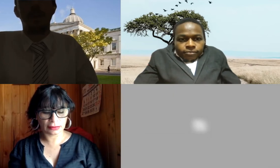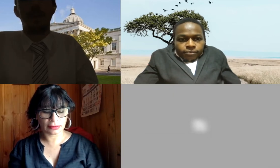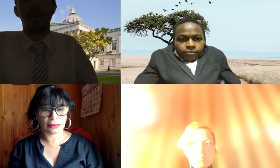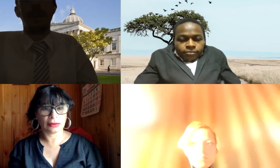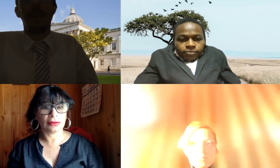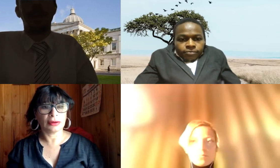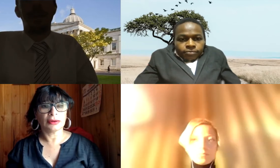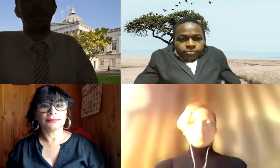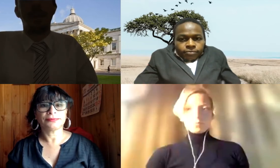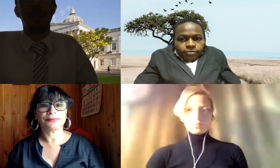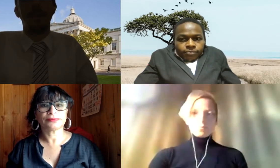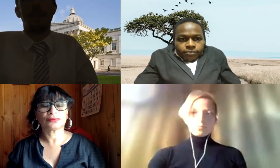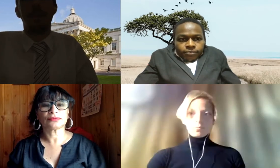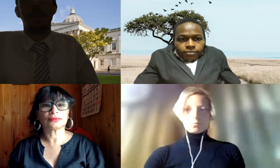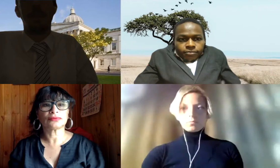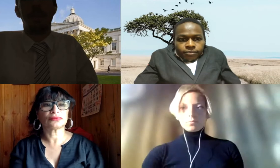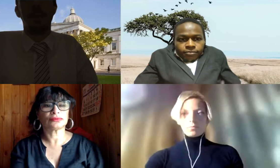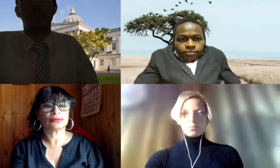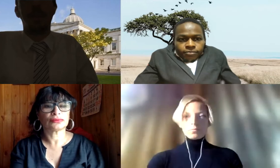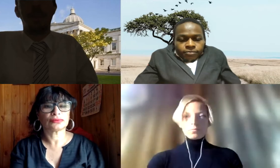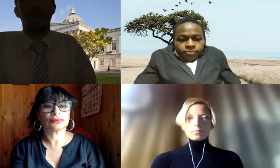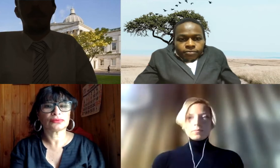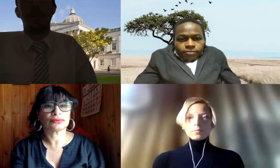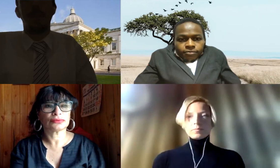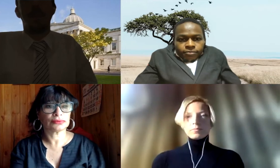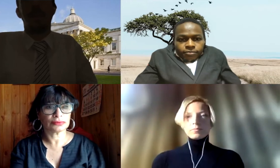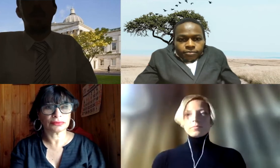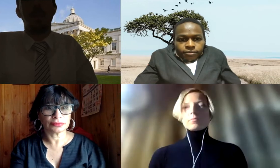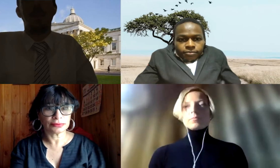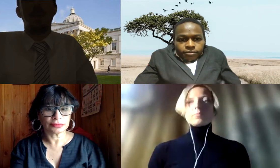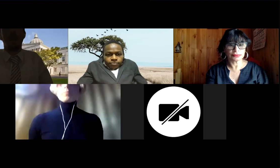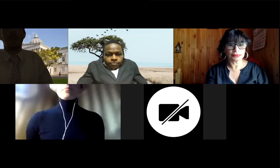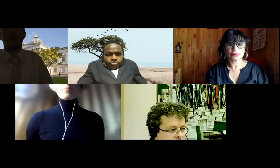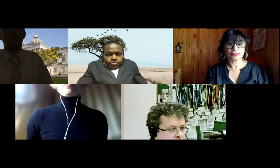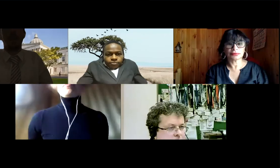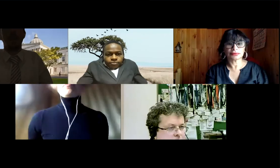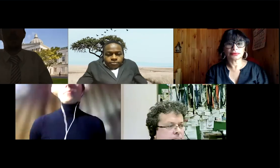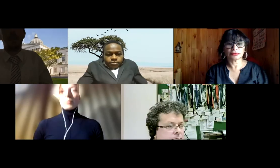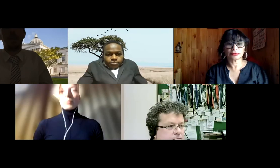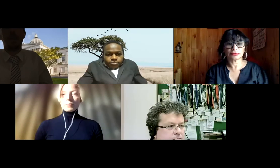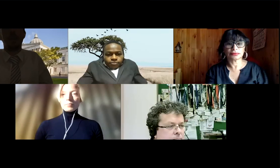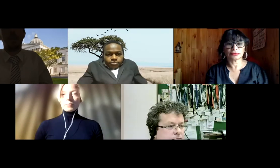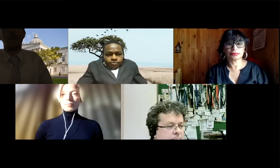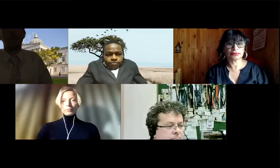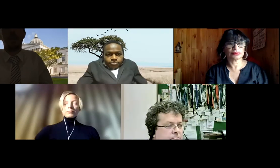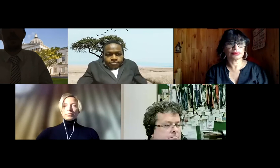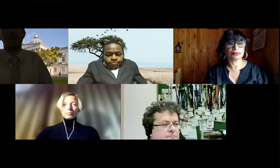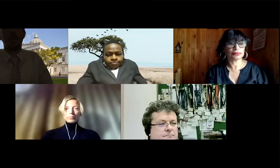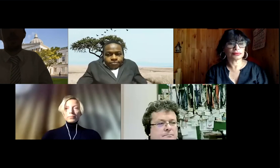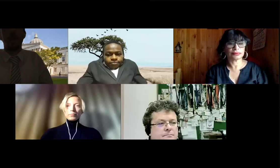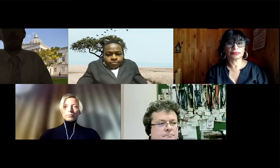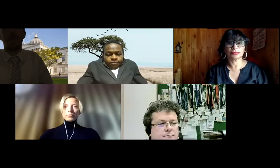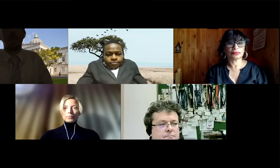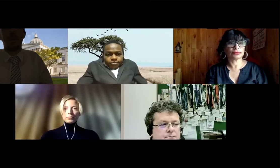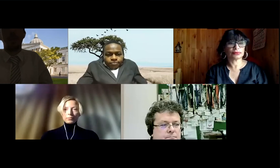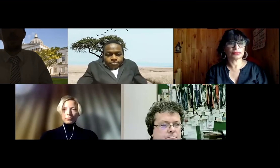order, is Klaus Höckner from the Austrian Association for Blind